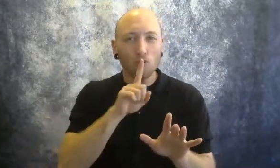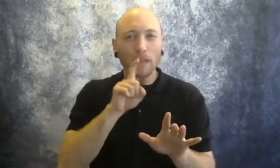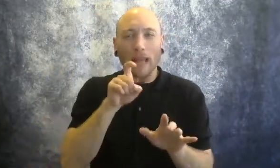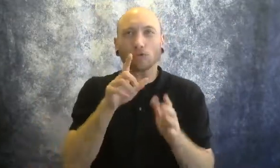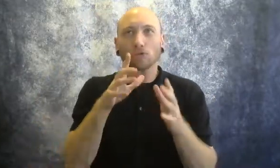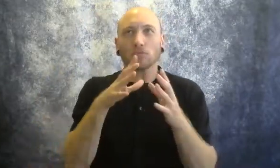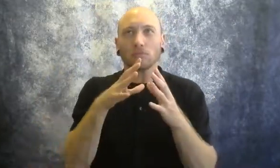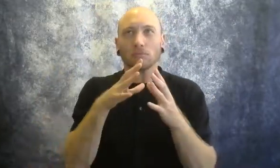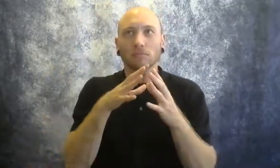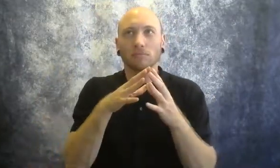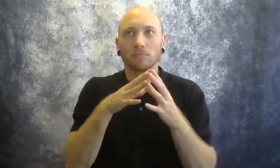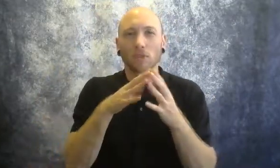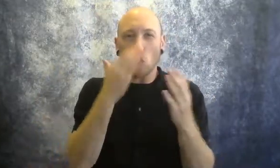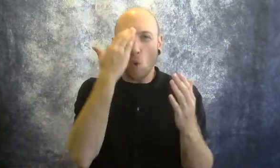intuitive. You have to be very